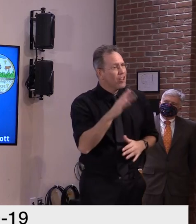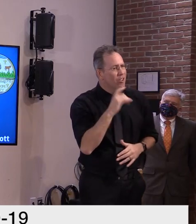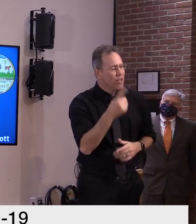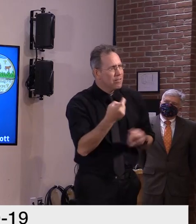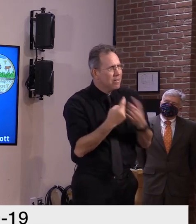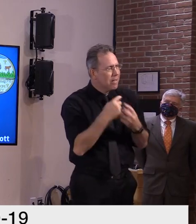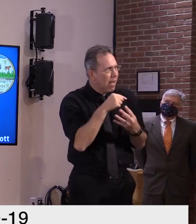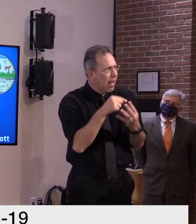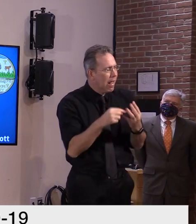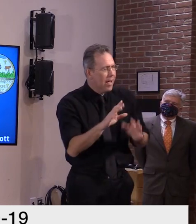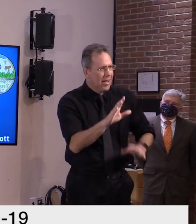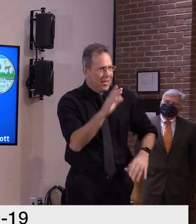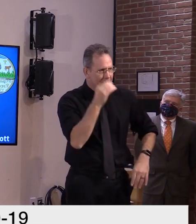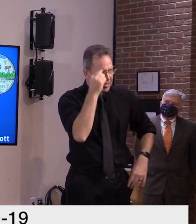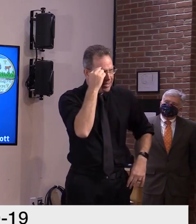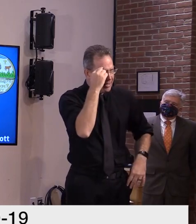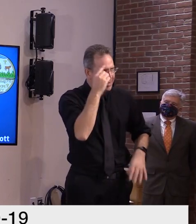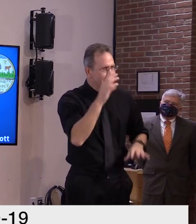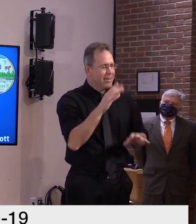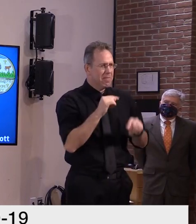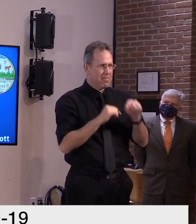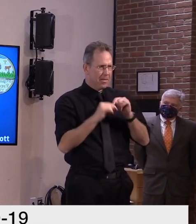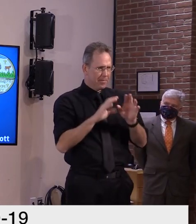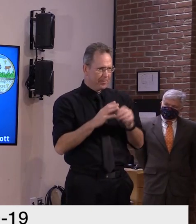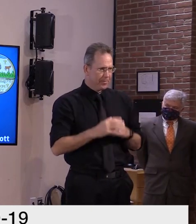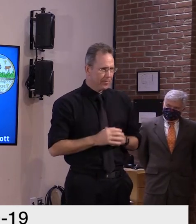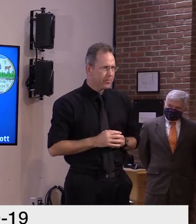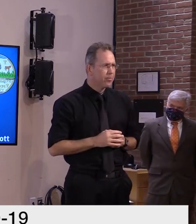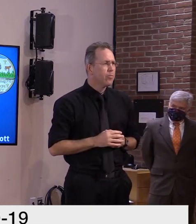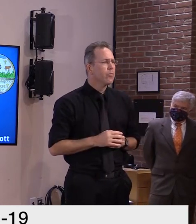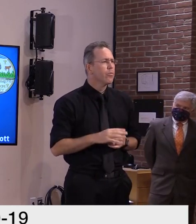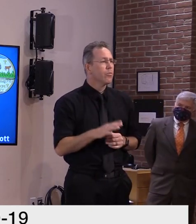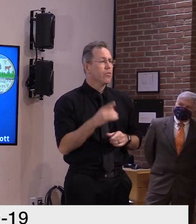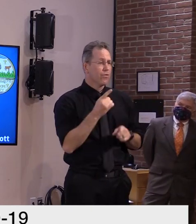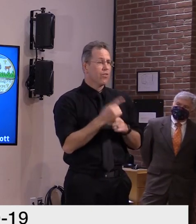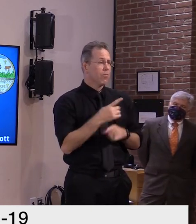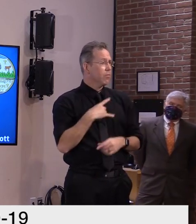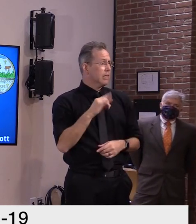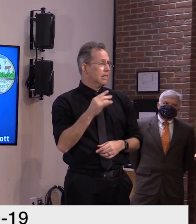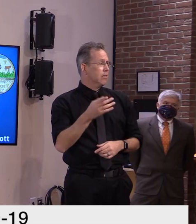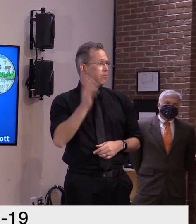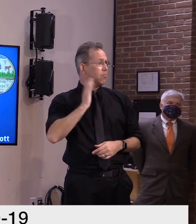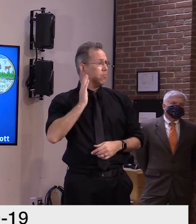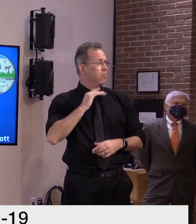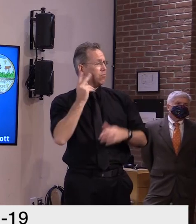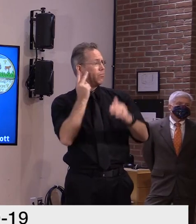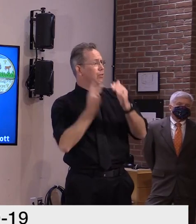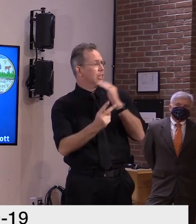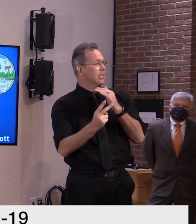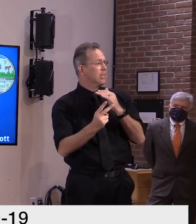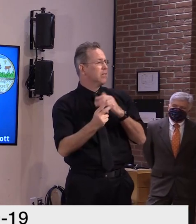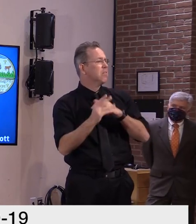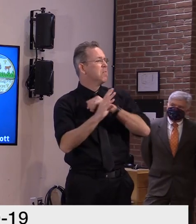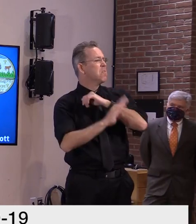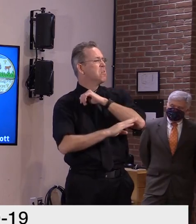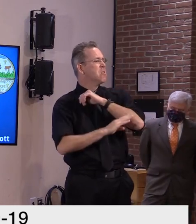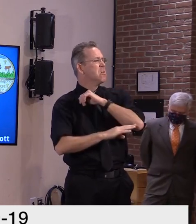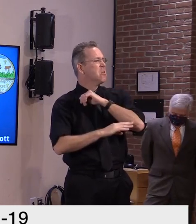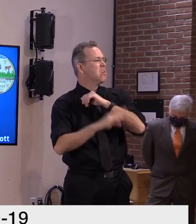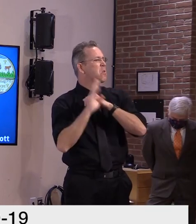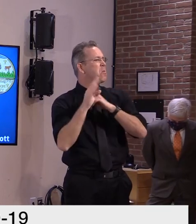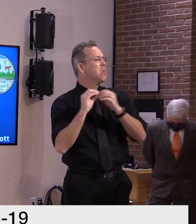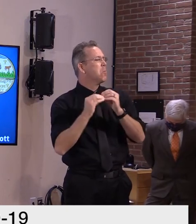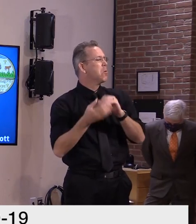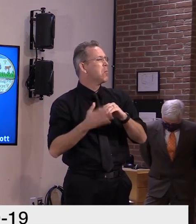So you're correct. We did predict there would be more cases as the fall and